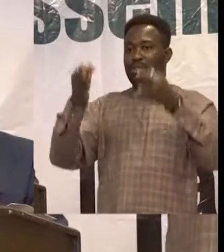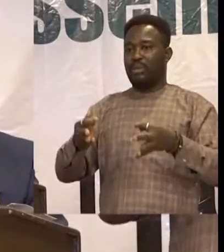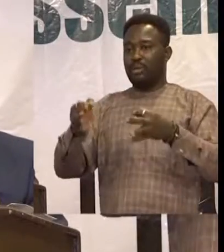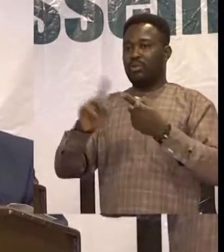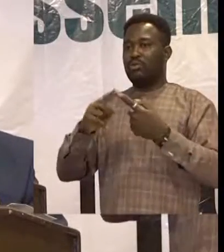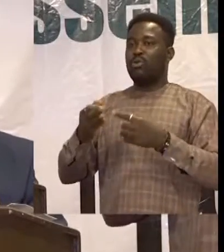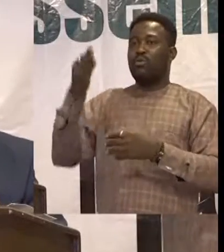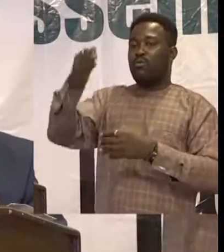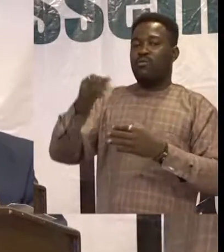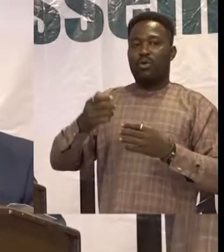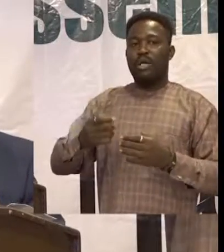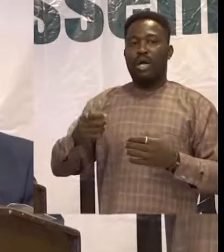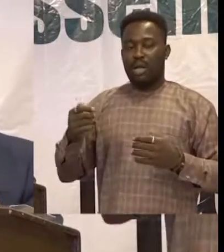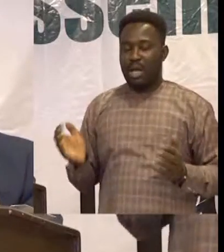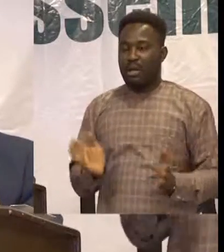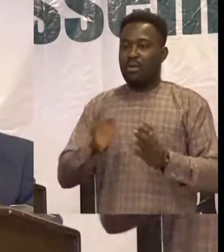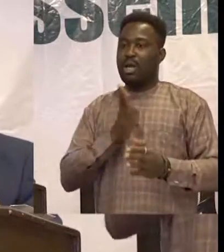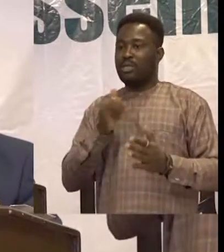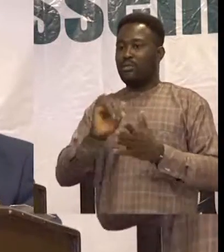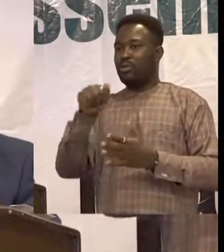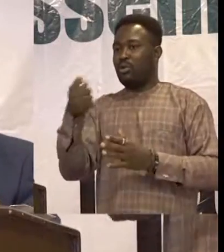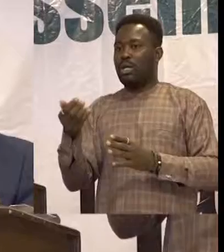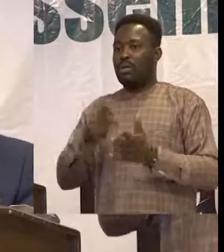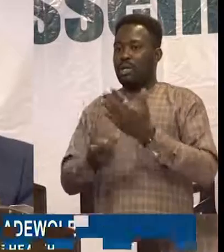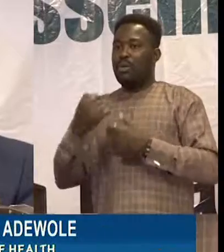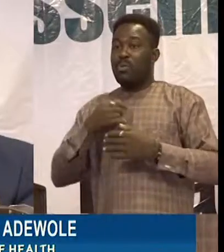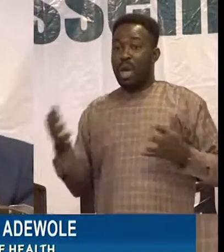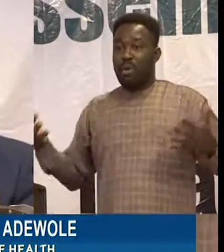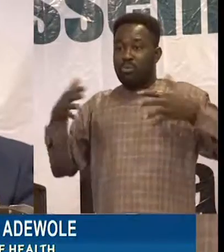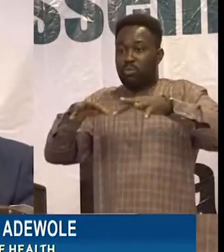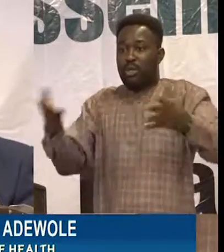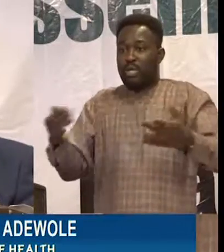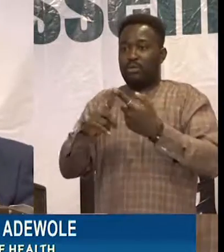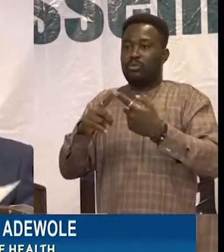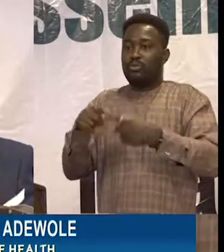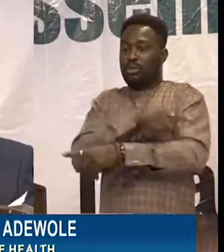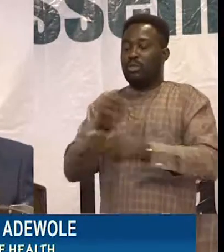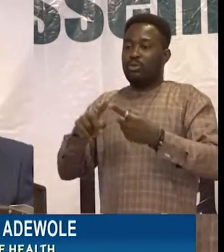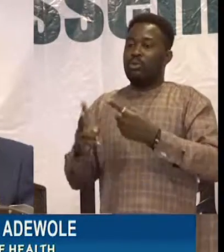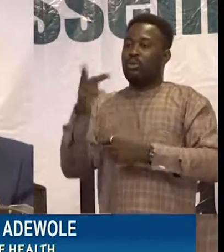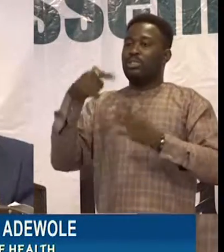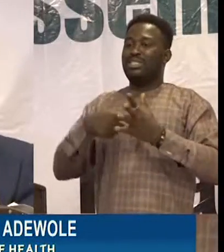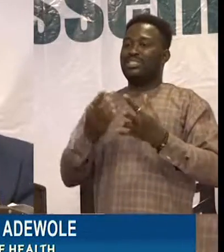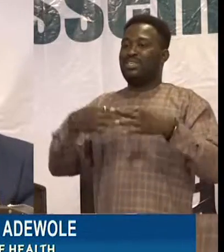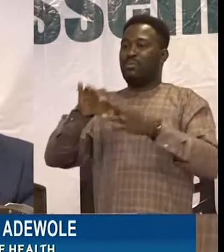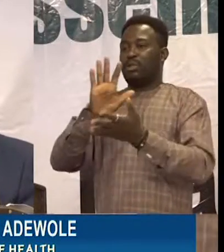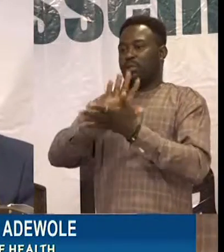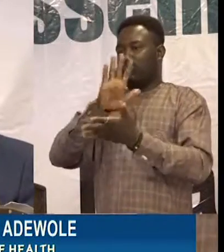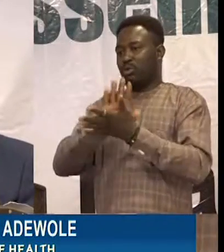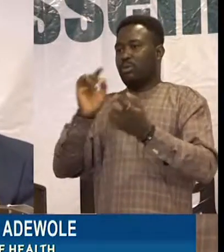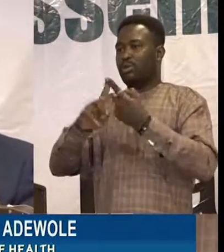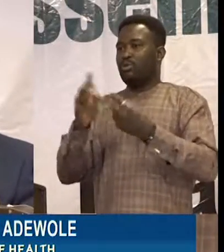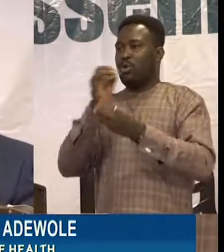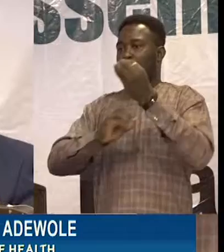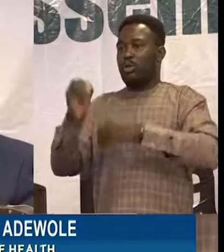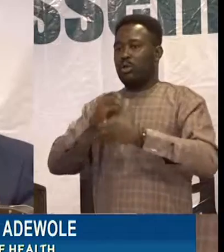to further scale up our current interventions, we are gathered here today to launch these key documents to